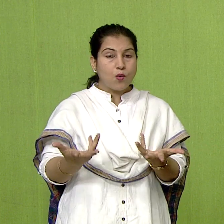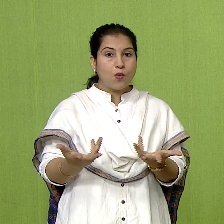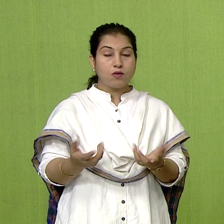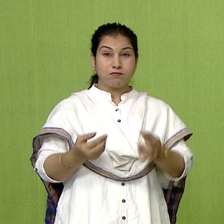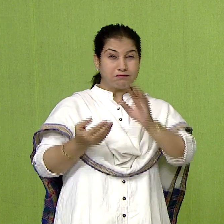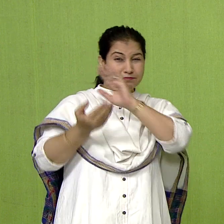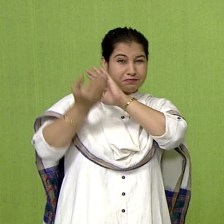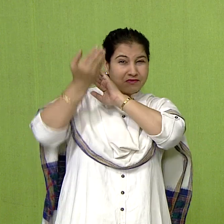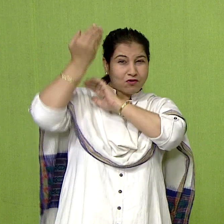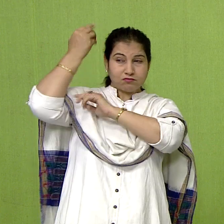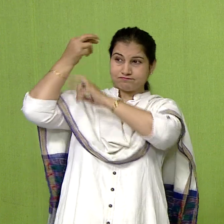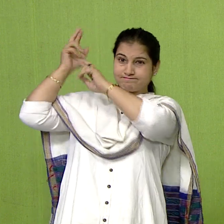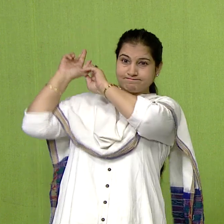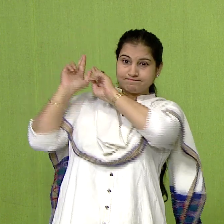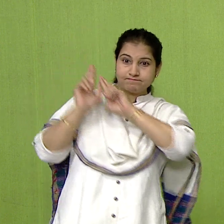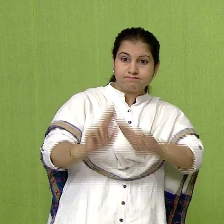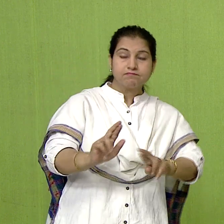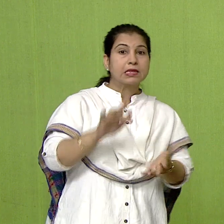of Renaissance in Europe.